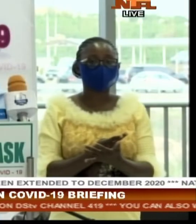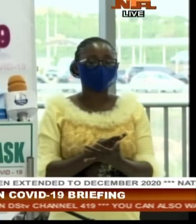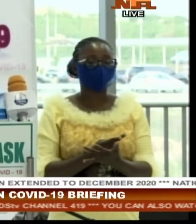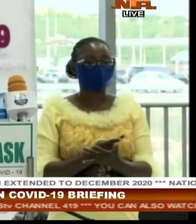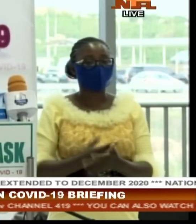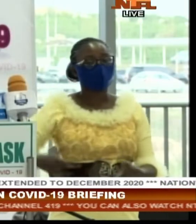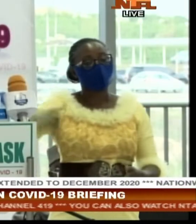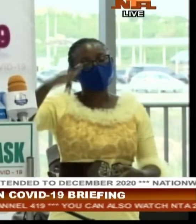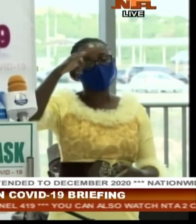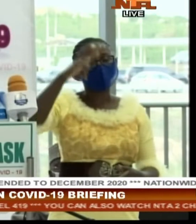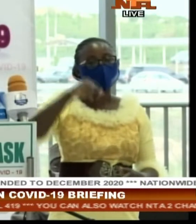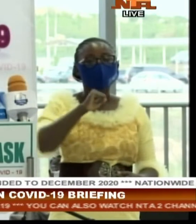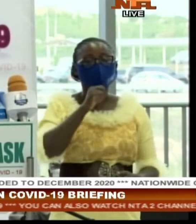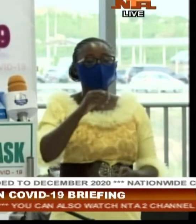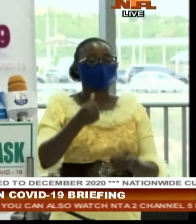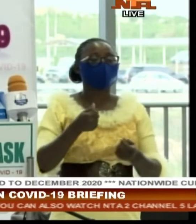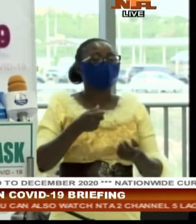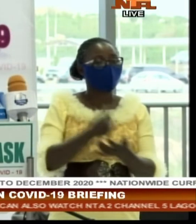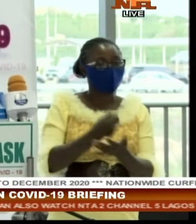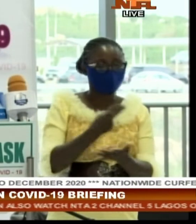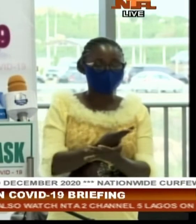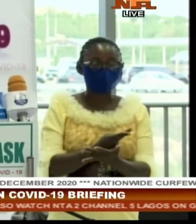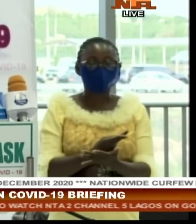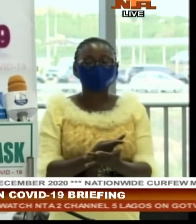Air Namibia not approved.